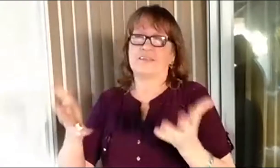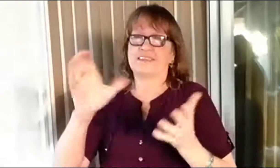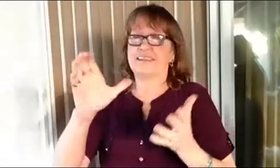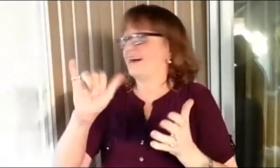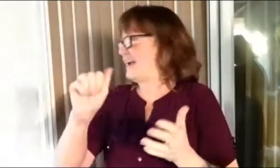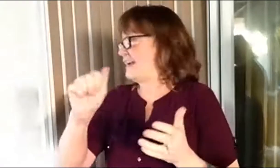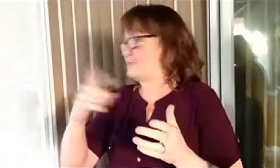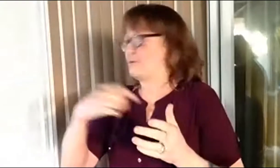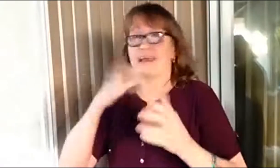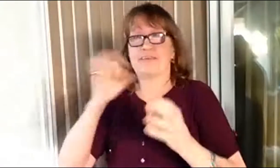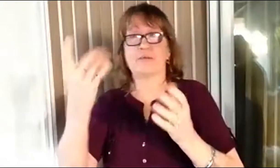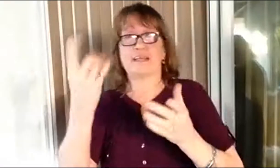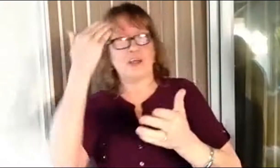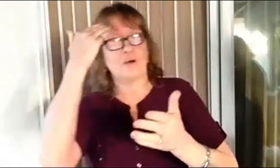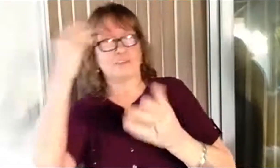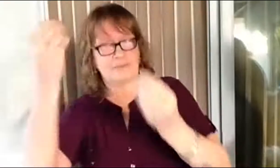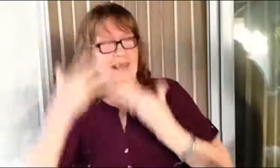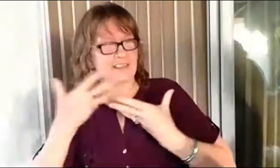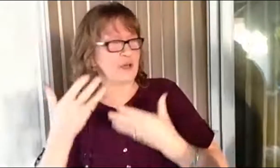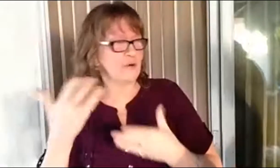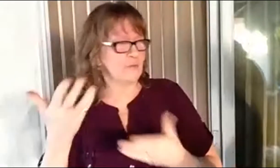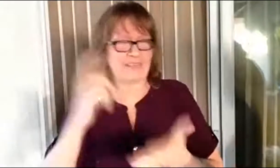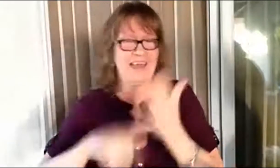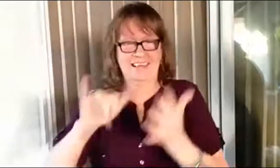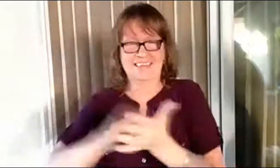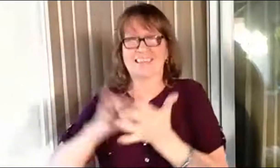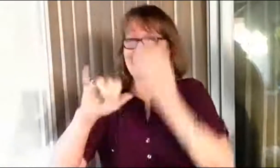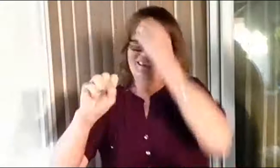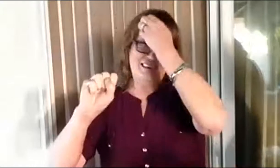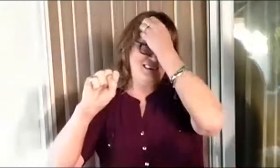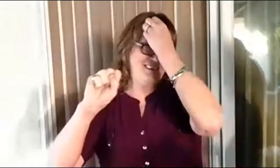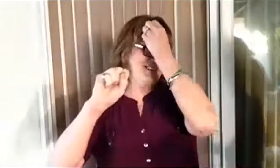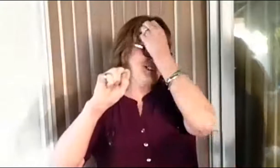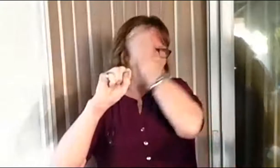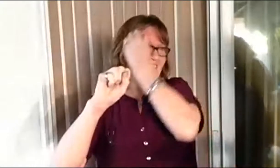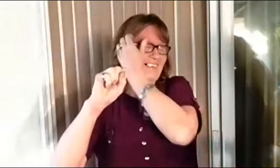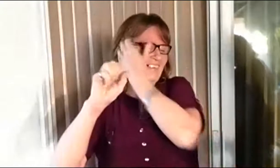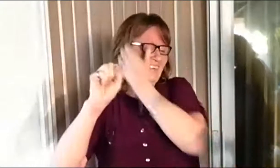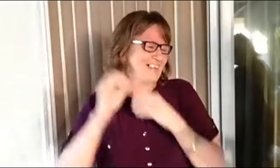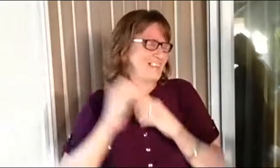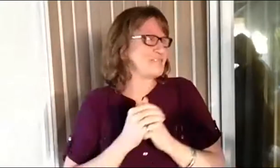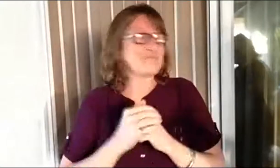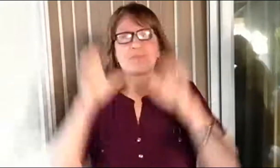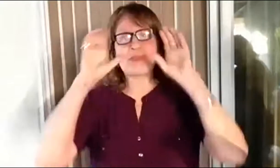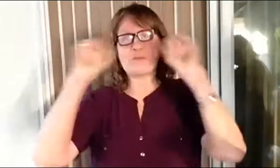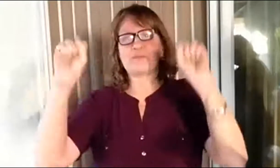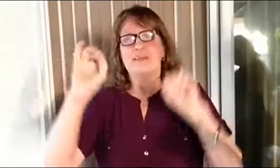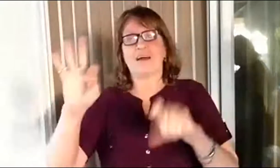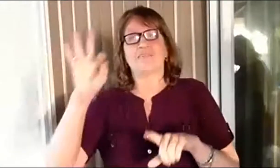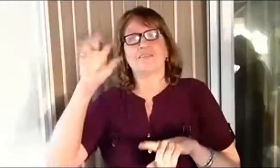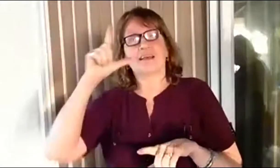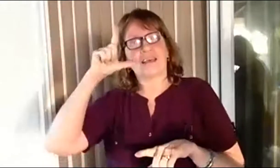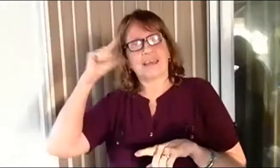Well, the CIAD, we're not, if somebody knows, let us know what that is. So, President of the Gallaudet